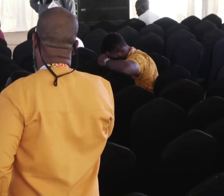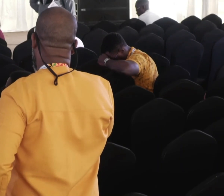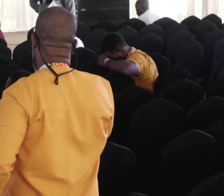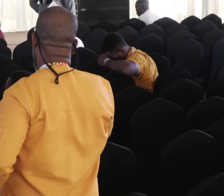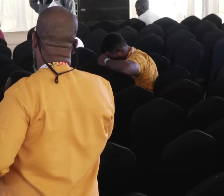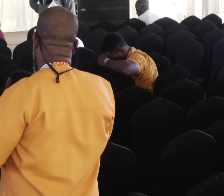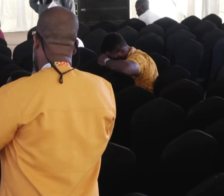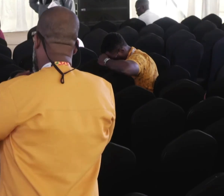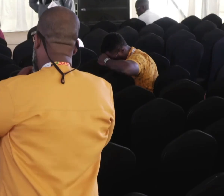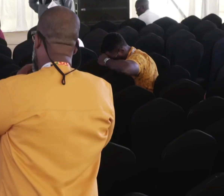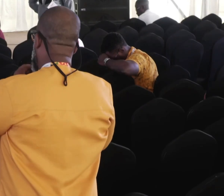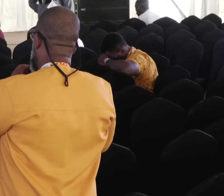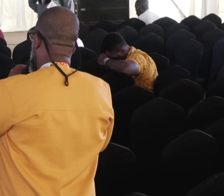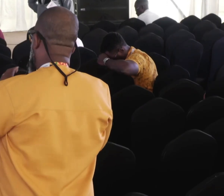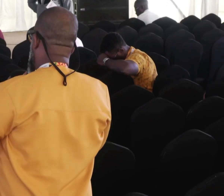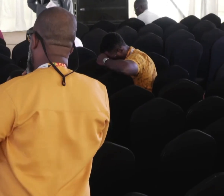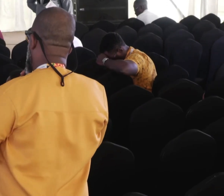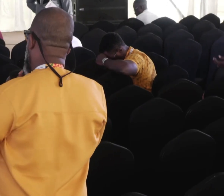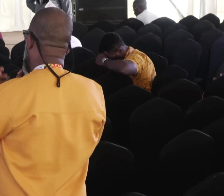to have